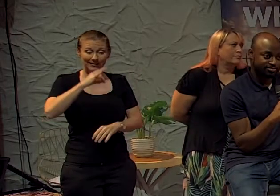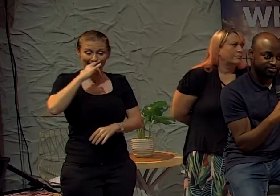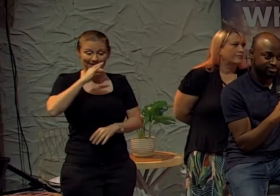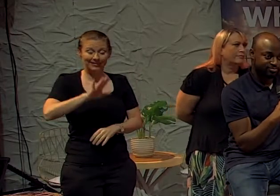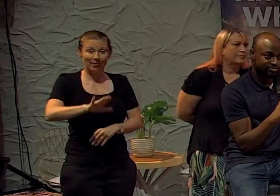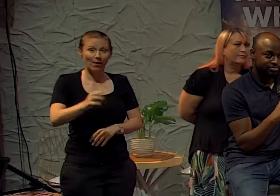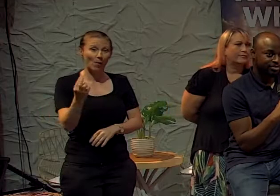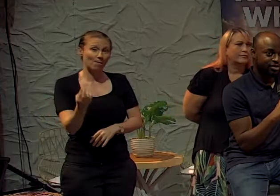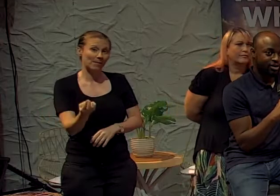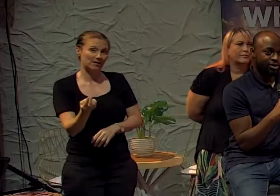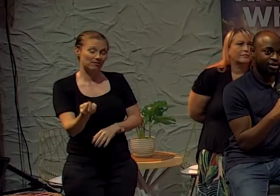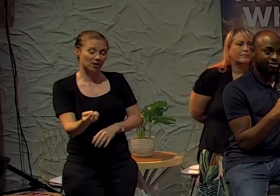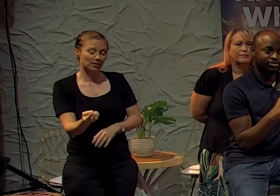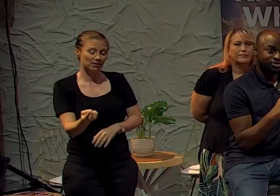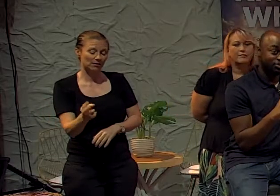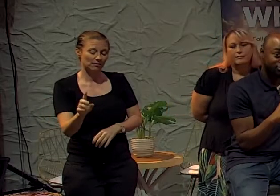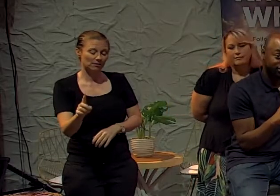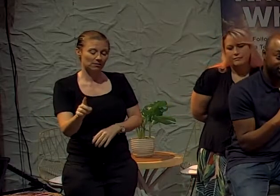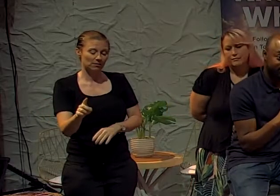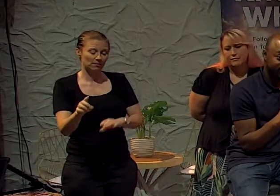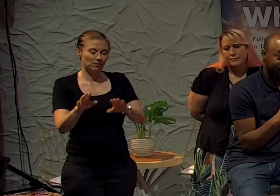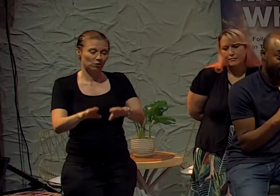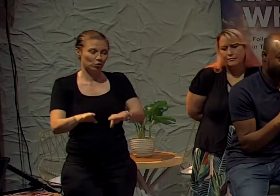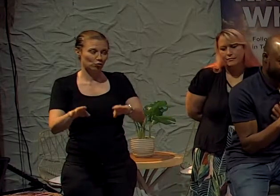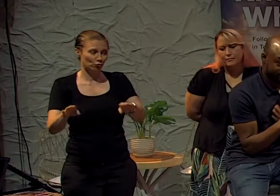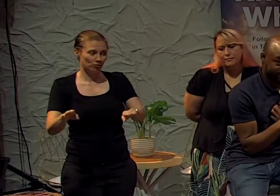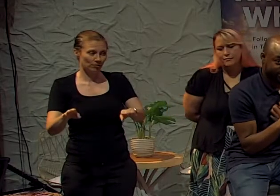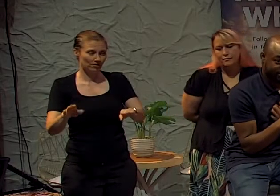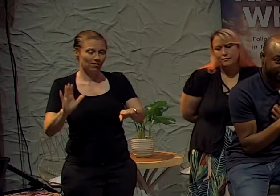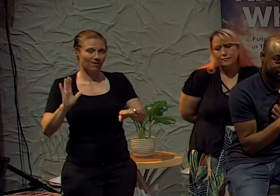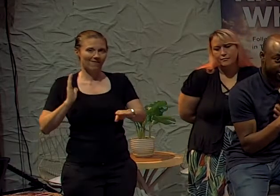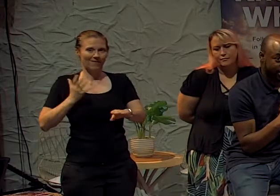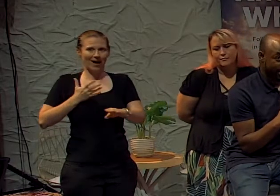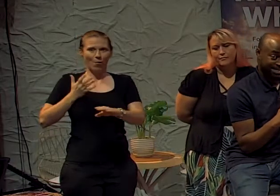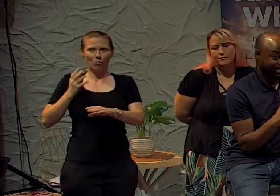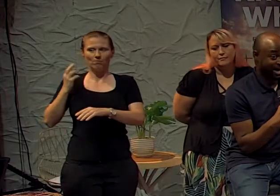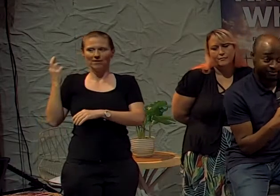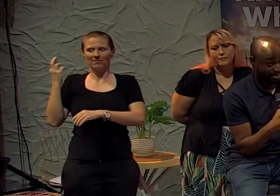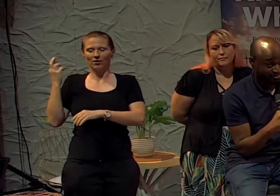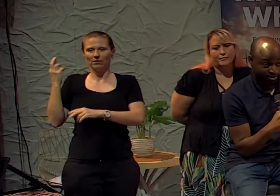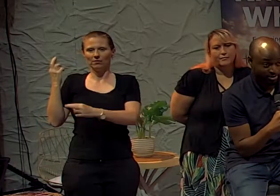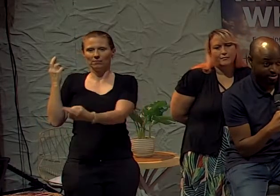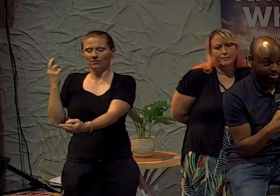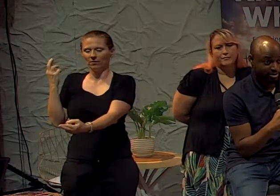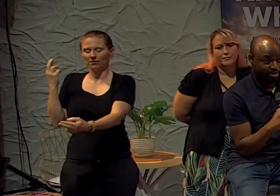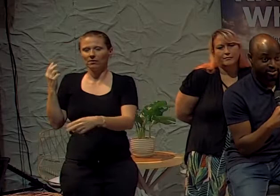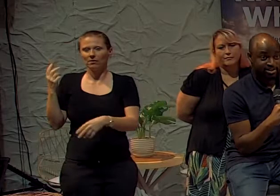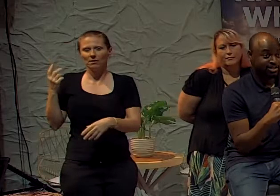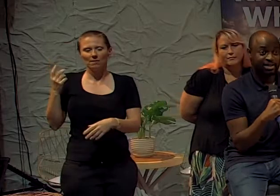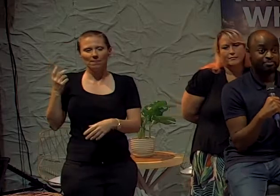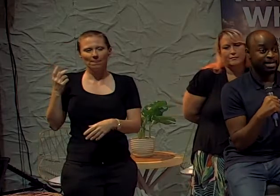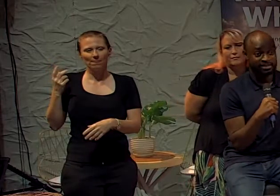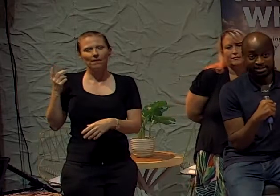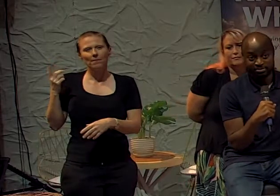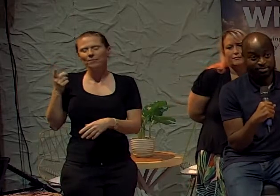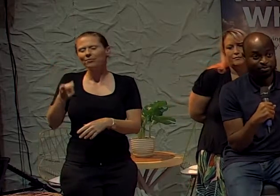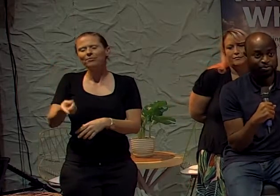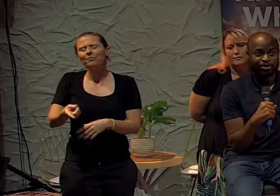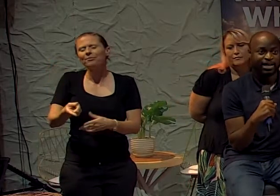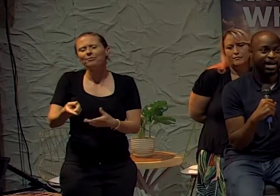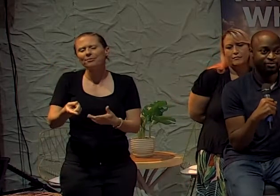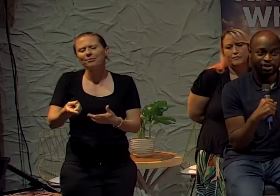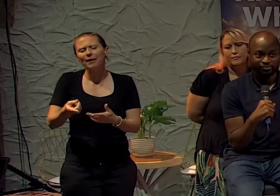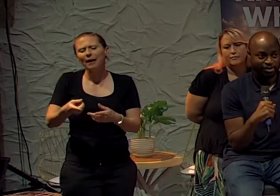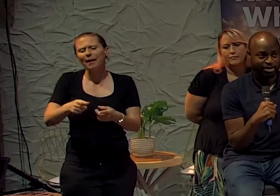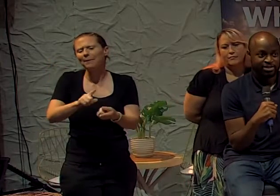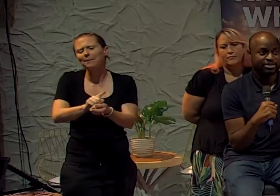friends are the children of our best friends. It's not vice versa. It's not that they met these people